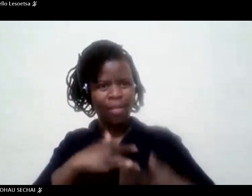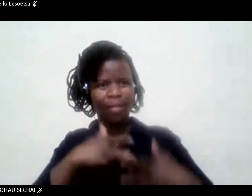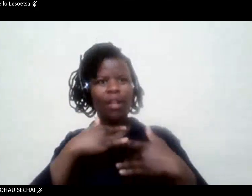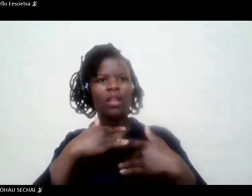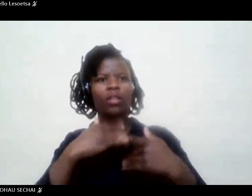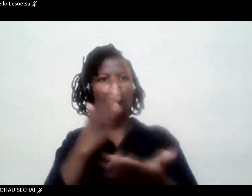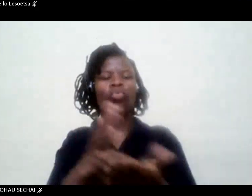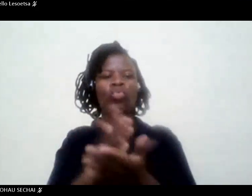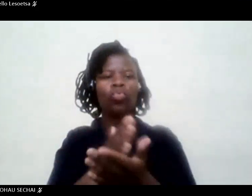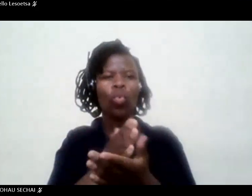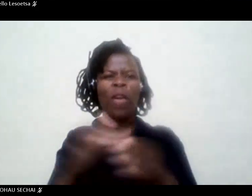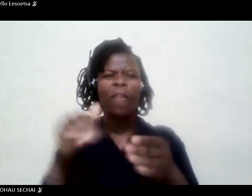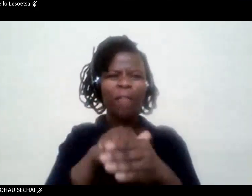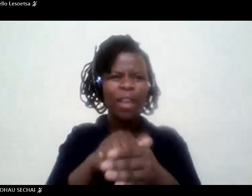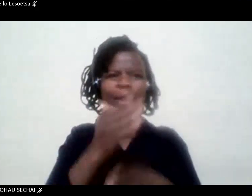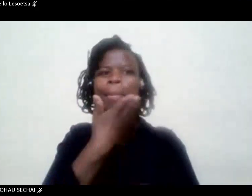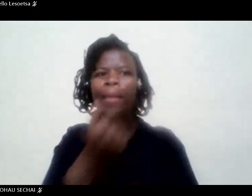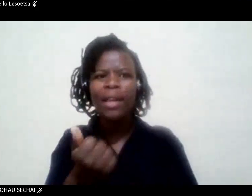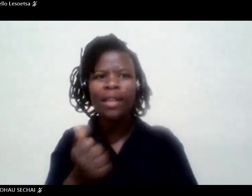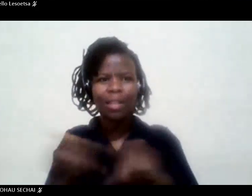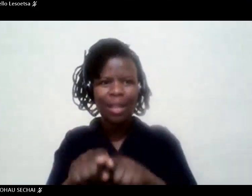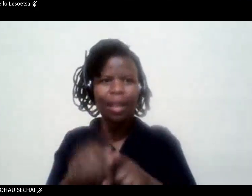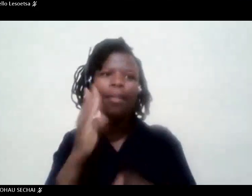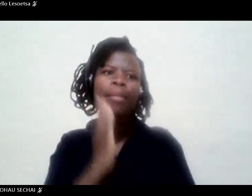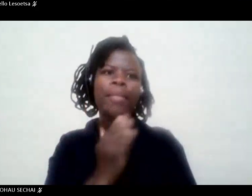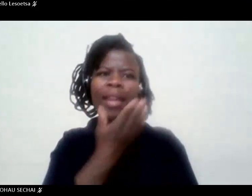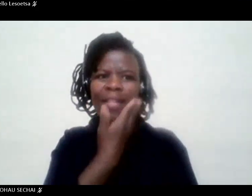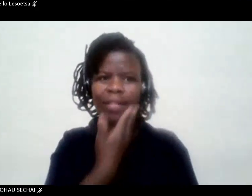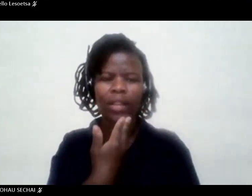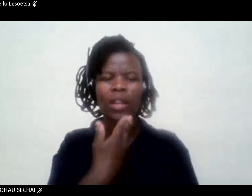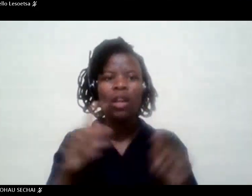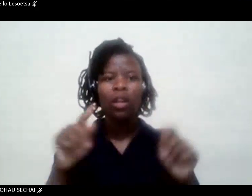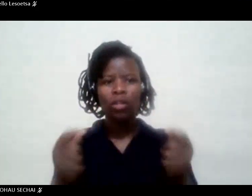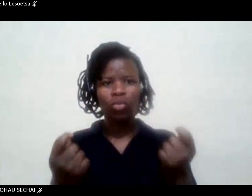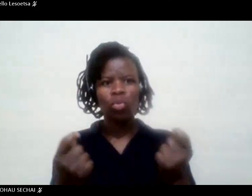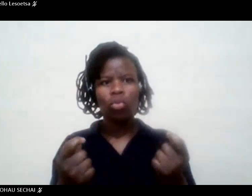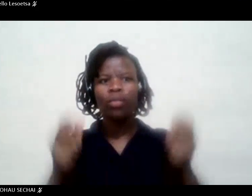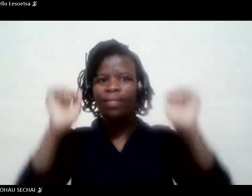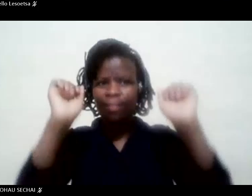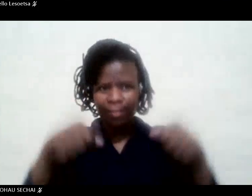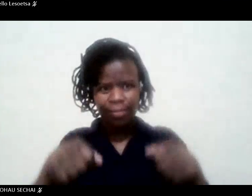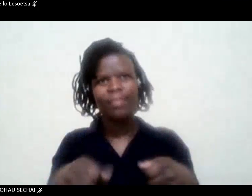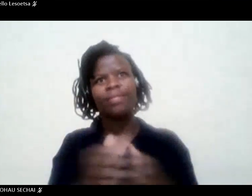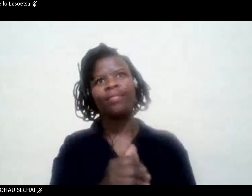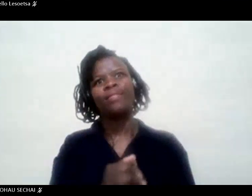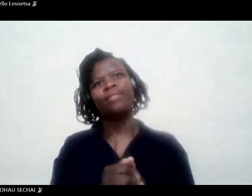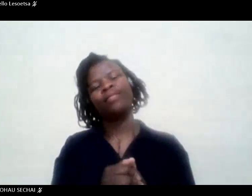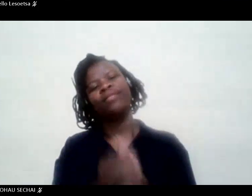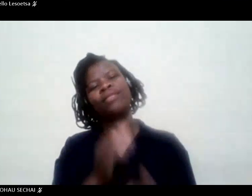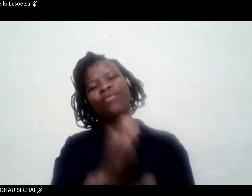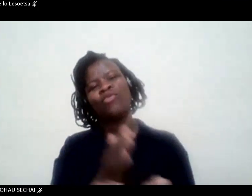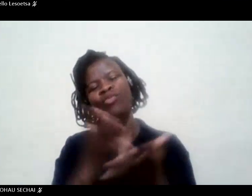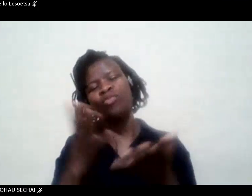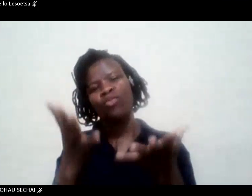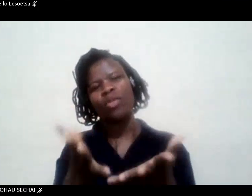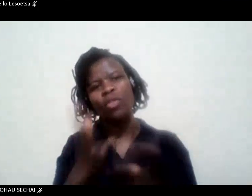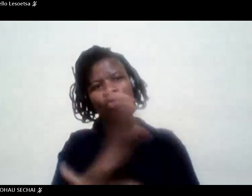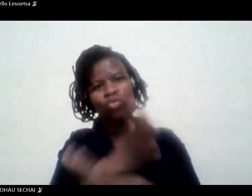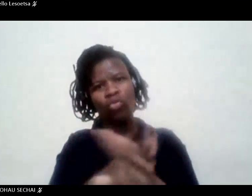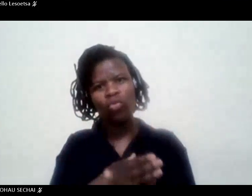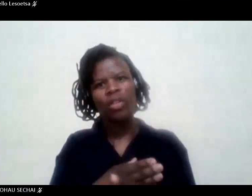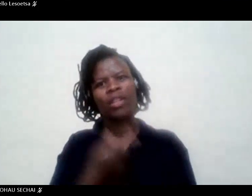best and he is benefiting. So yeah, it's a catch-22 situation for me on